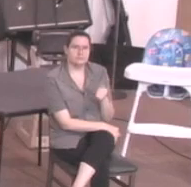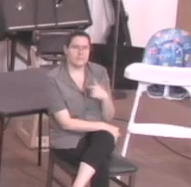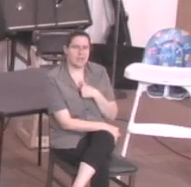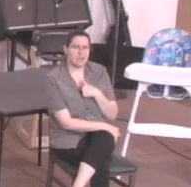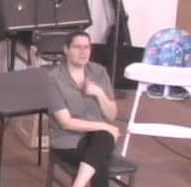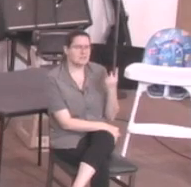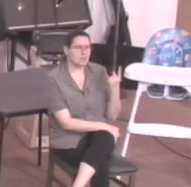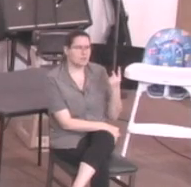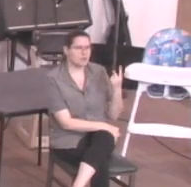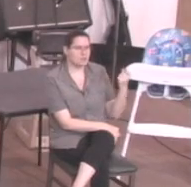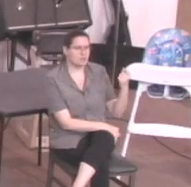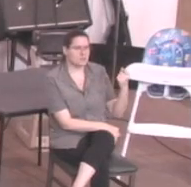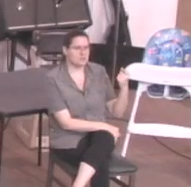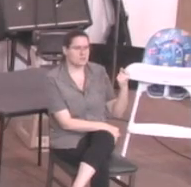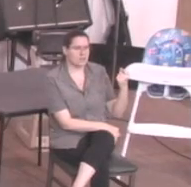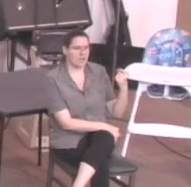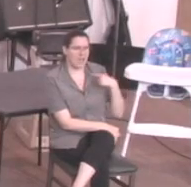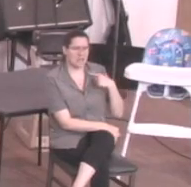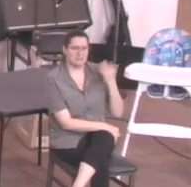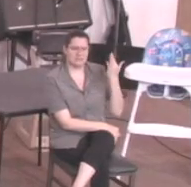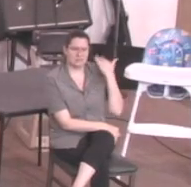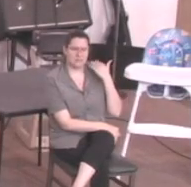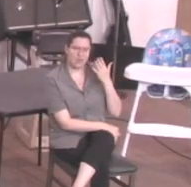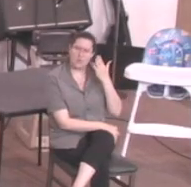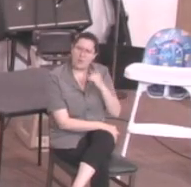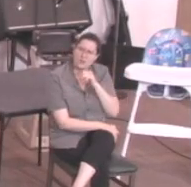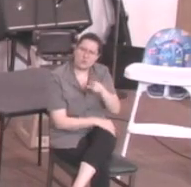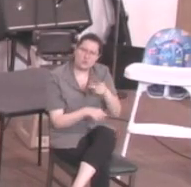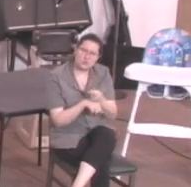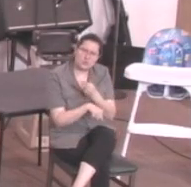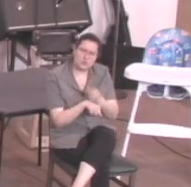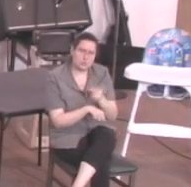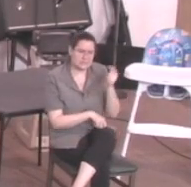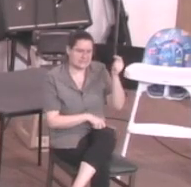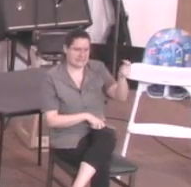somebody was asking that a while back, how come you don't do testimonies anymore?